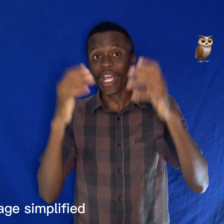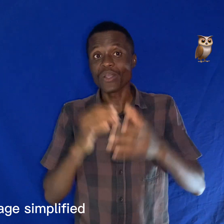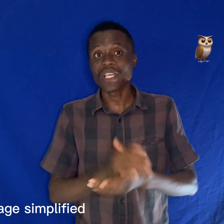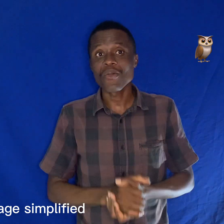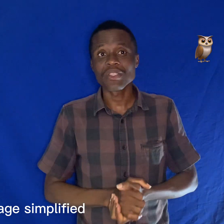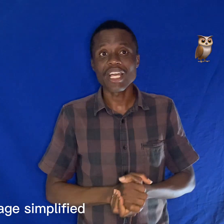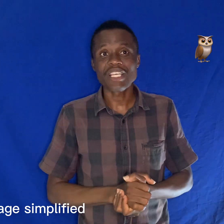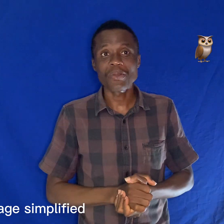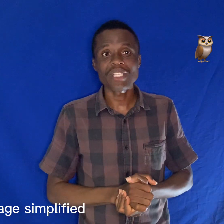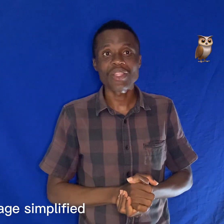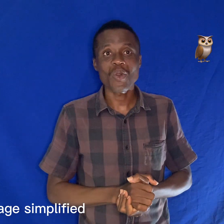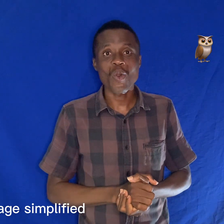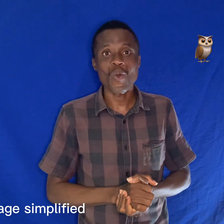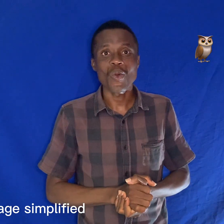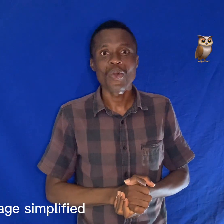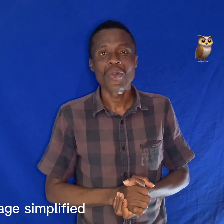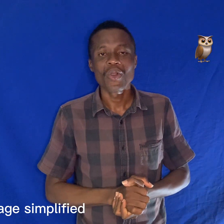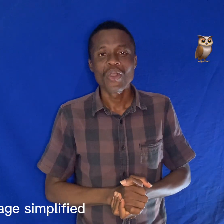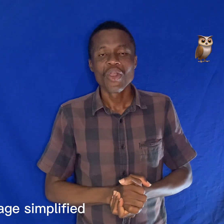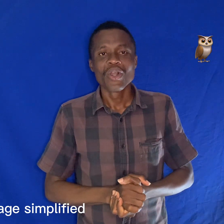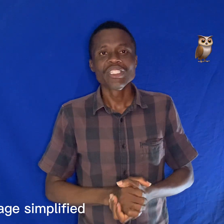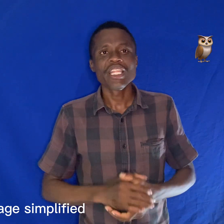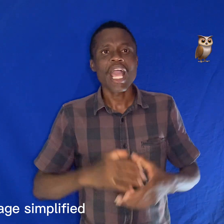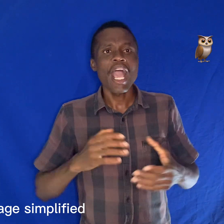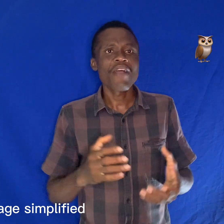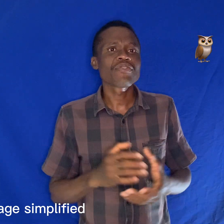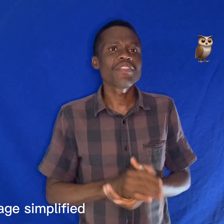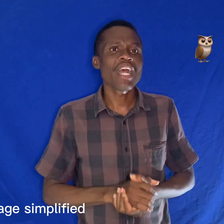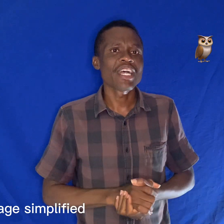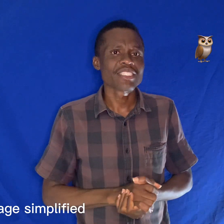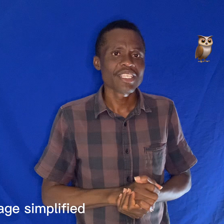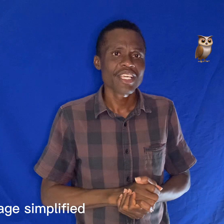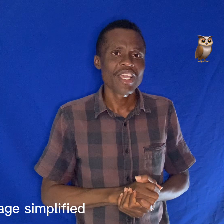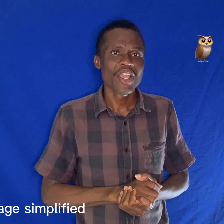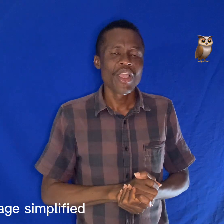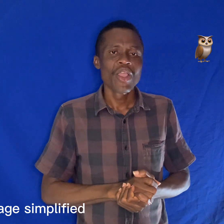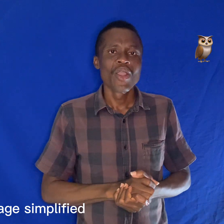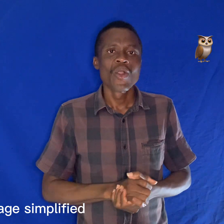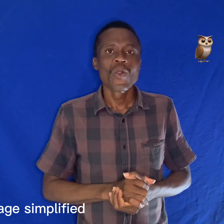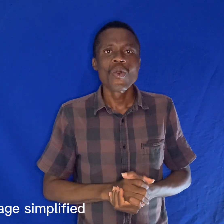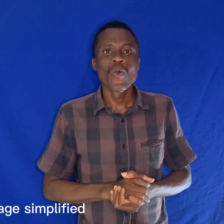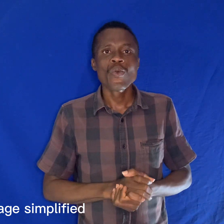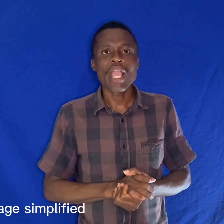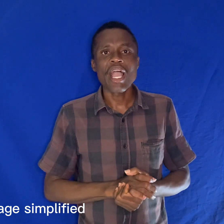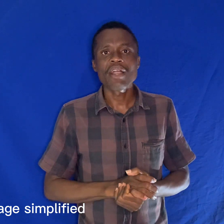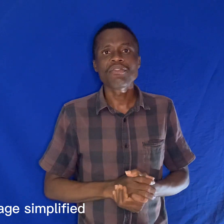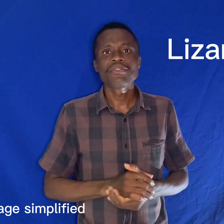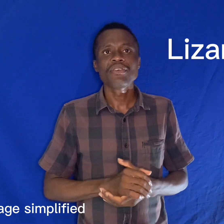That's how we sign O. Then after that, we have